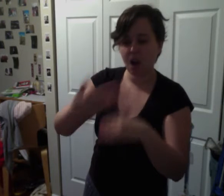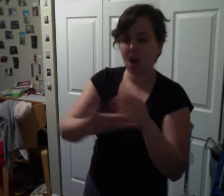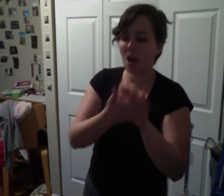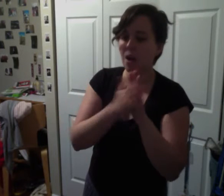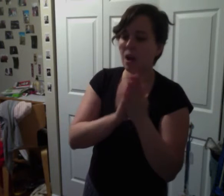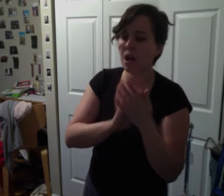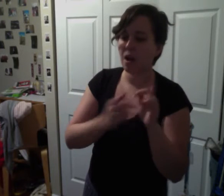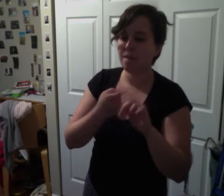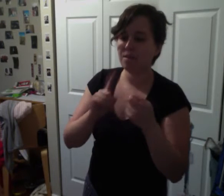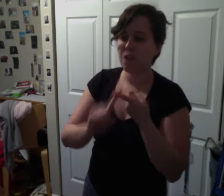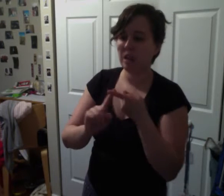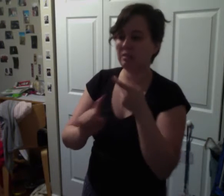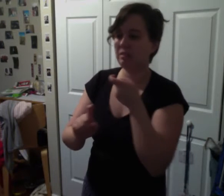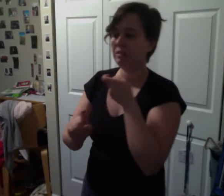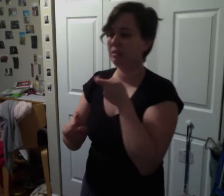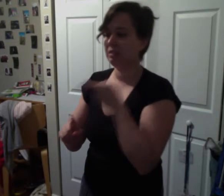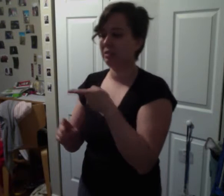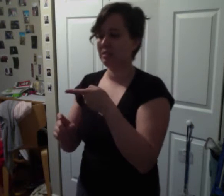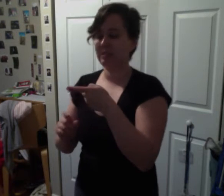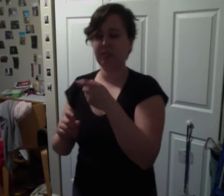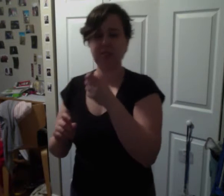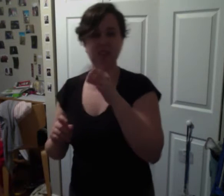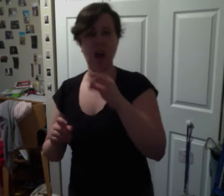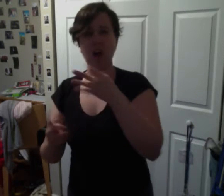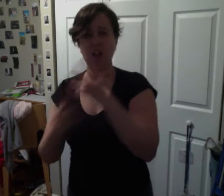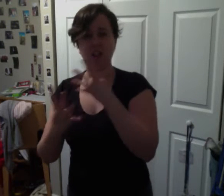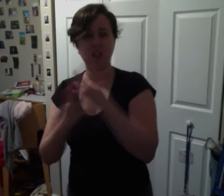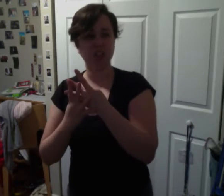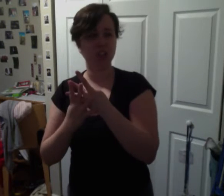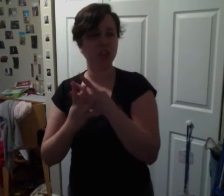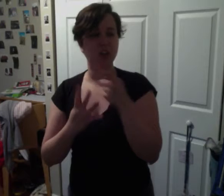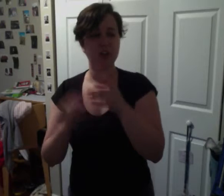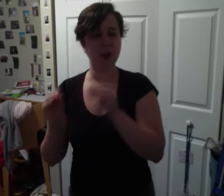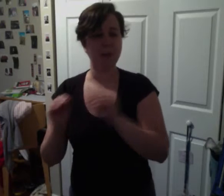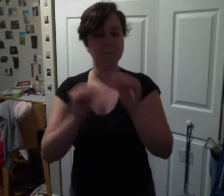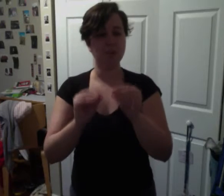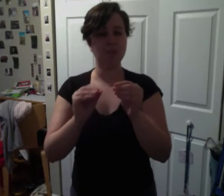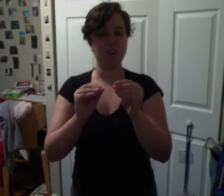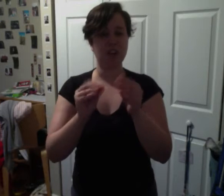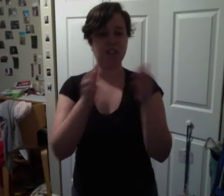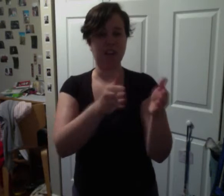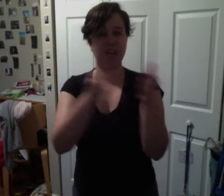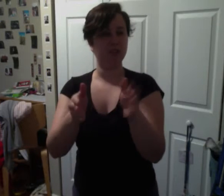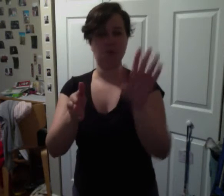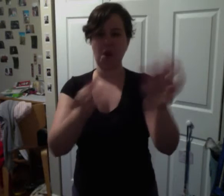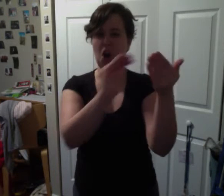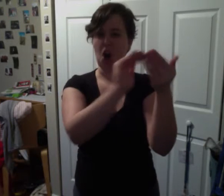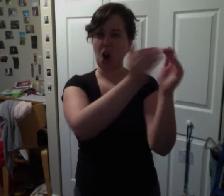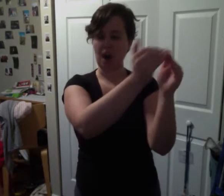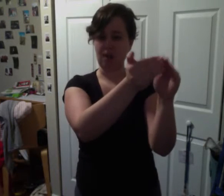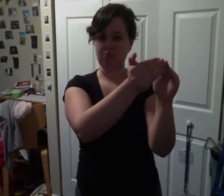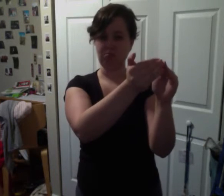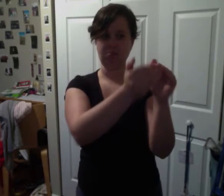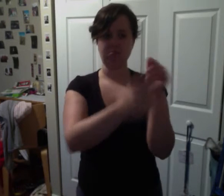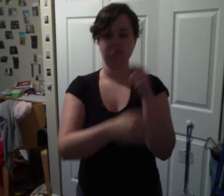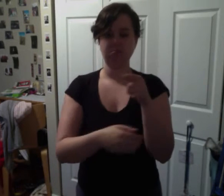OShea actually moved in next door to Mary. This is just a short excerpt of a conversation they had soon after OShea was